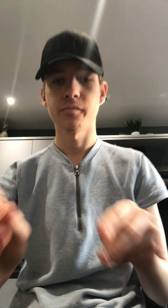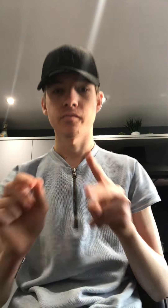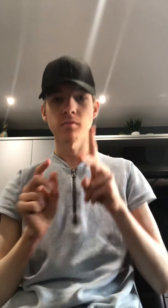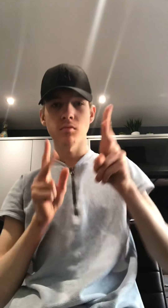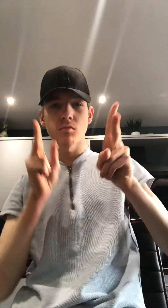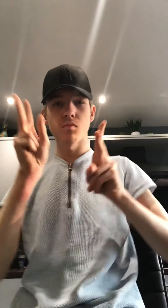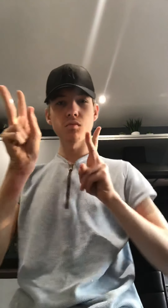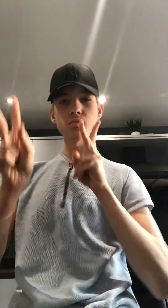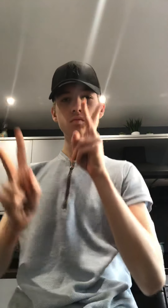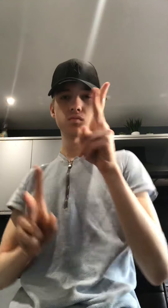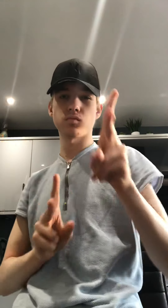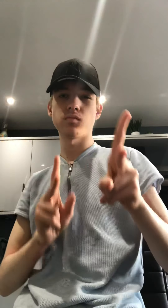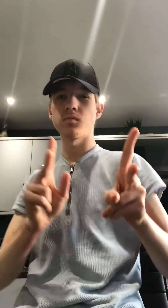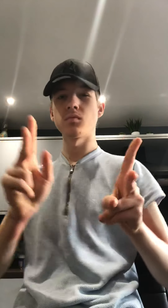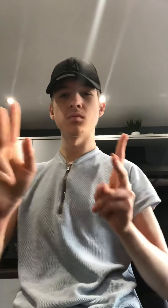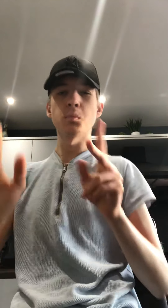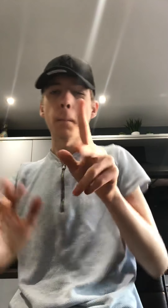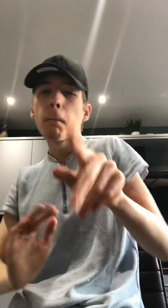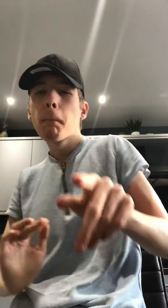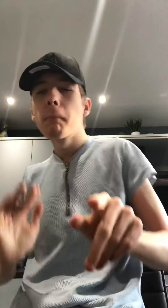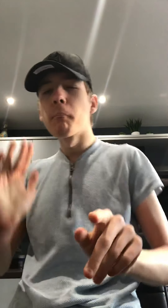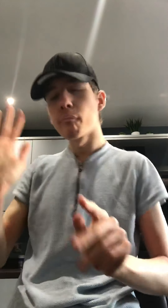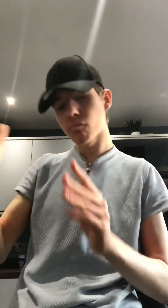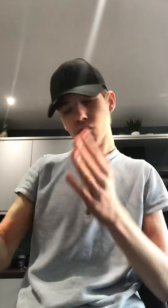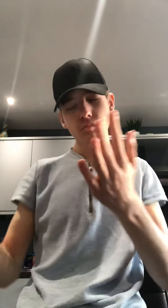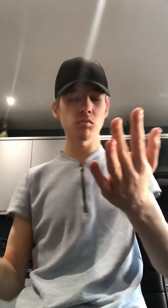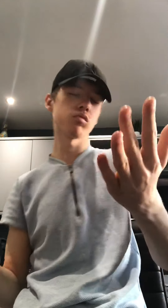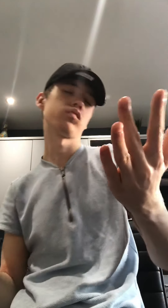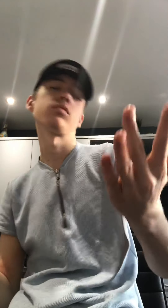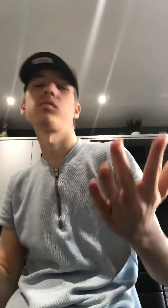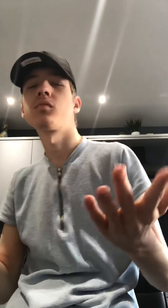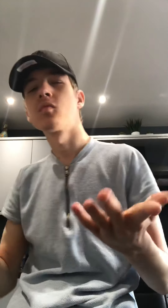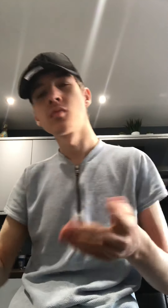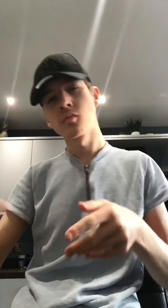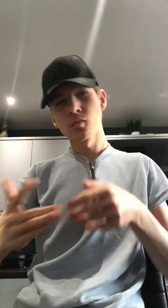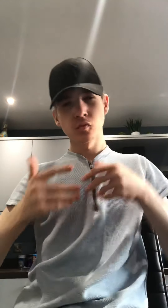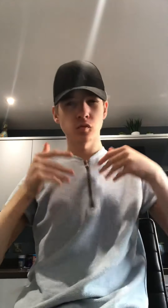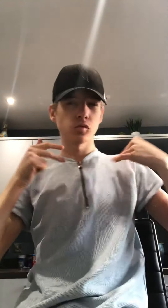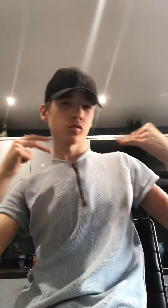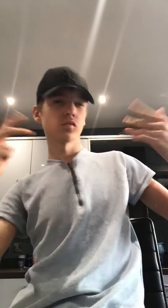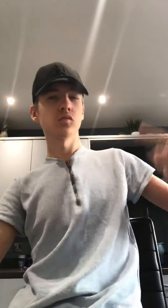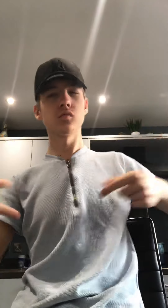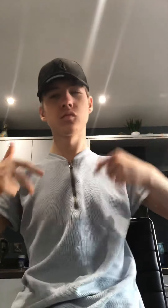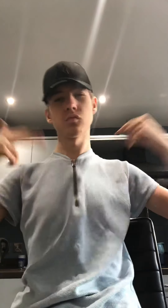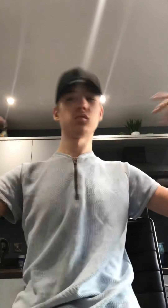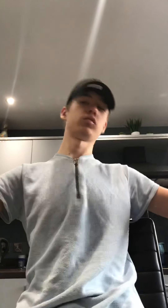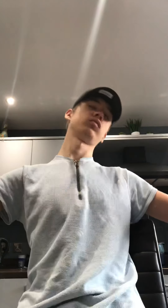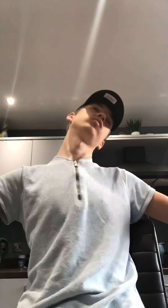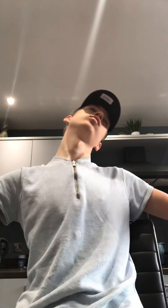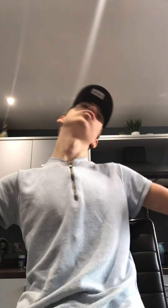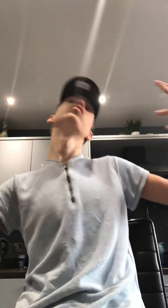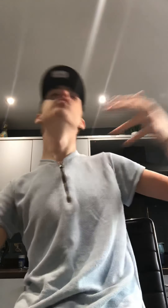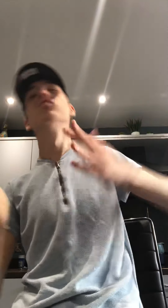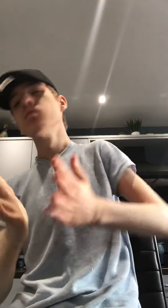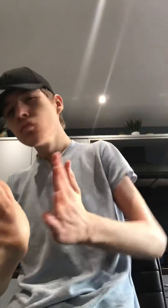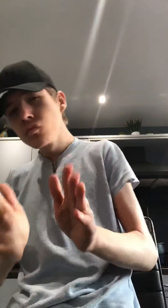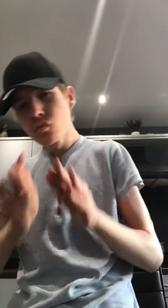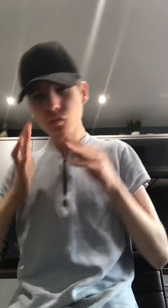Near, far, wherever you